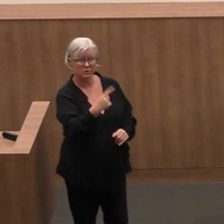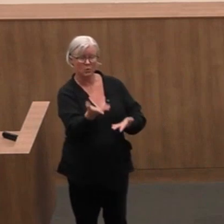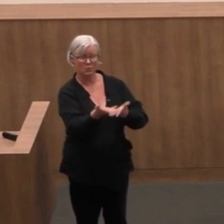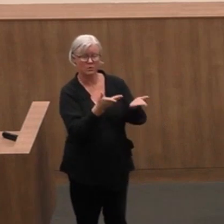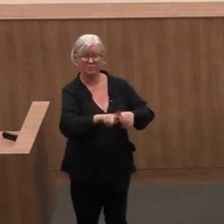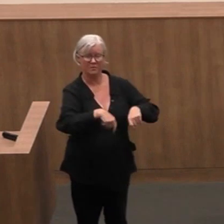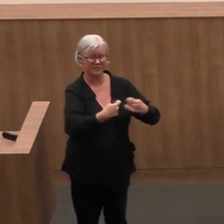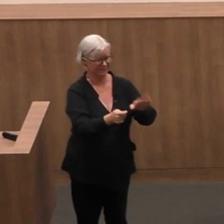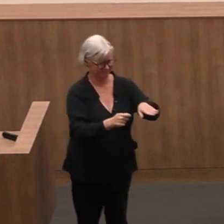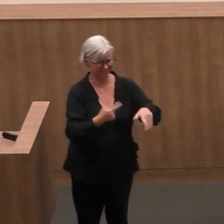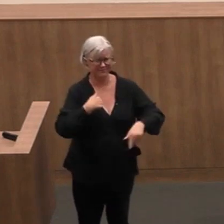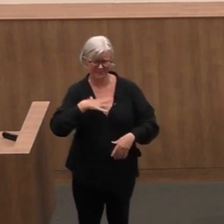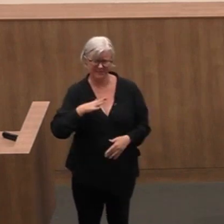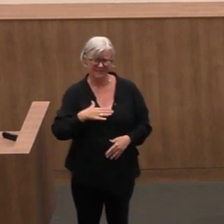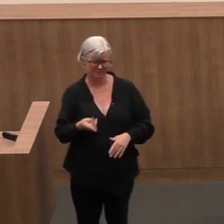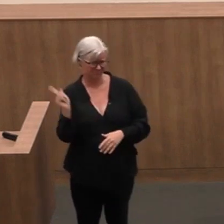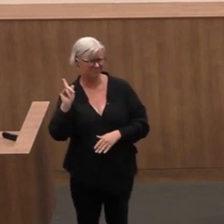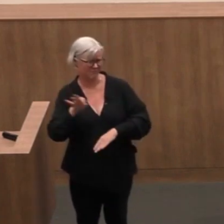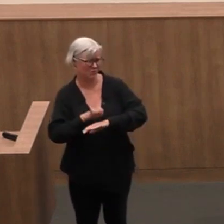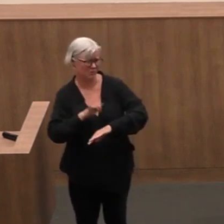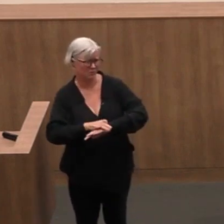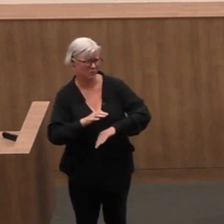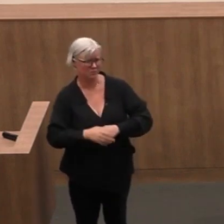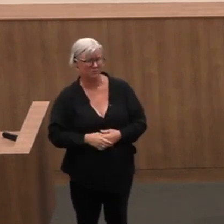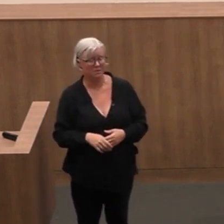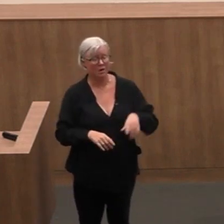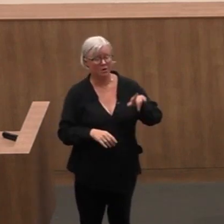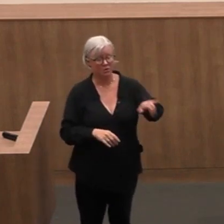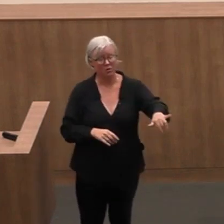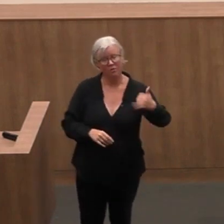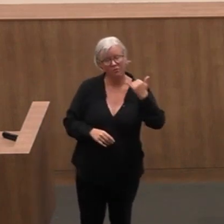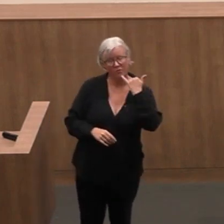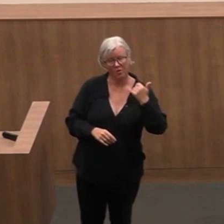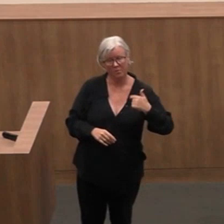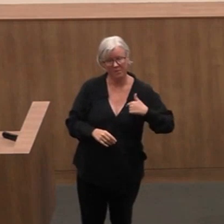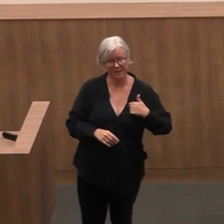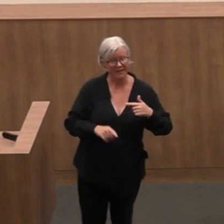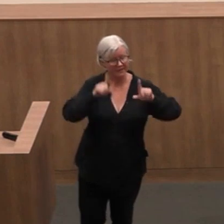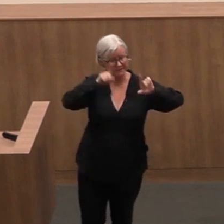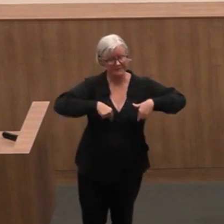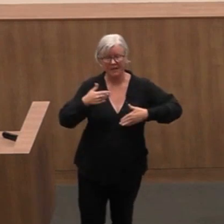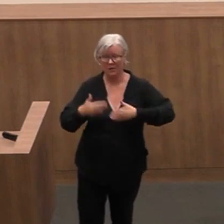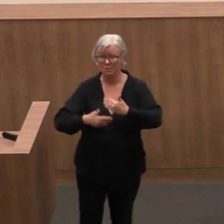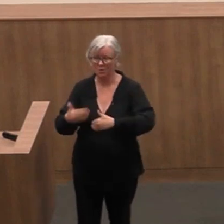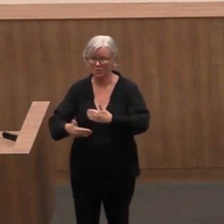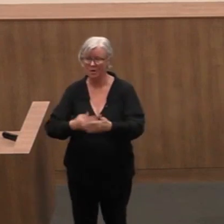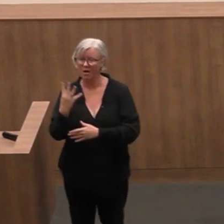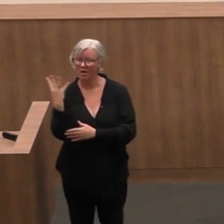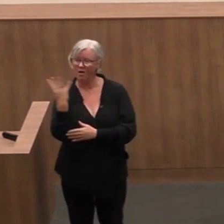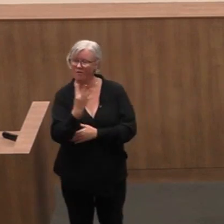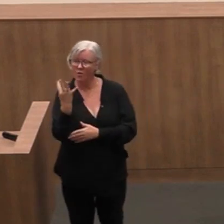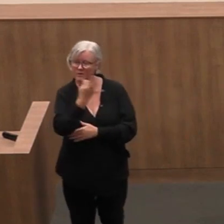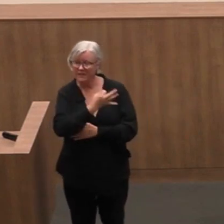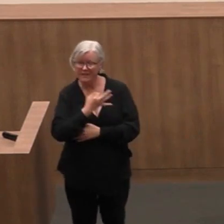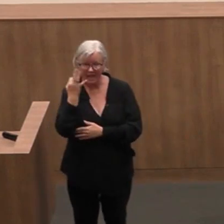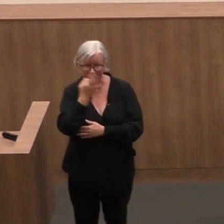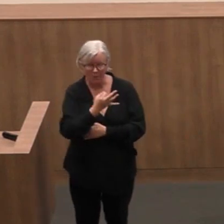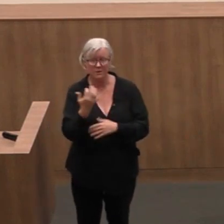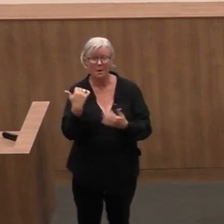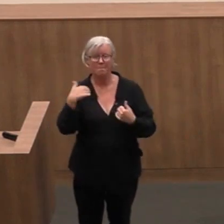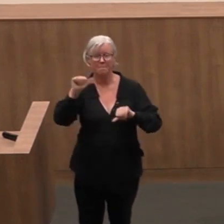that she needed to go to hospital. They phoned me, and so then we started the process. It was a 14-hour admission